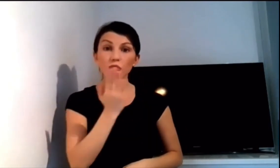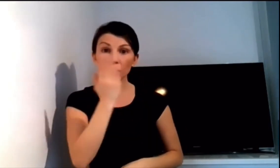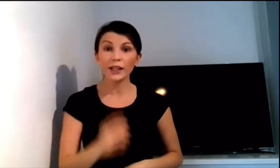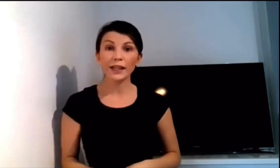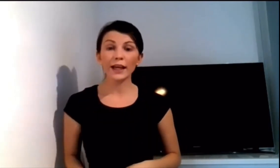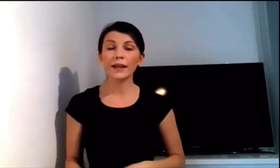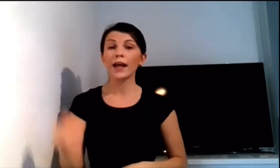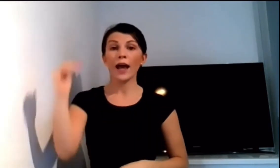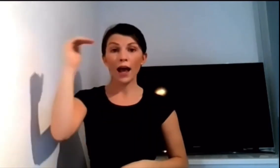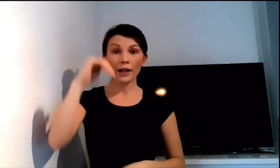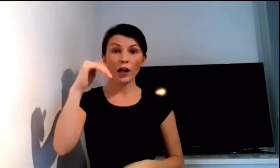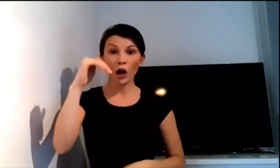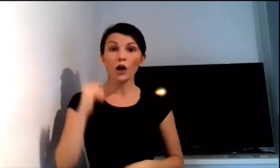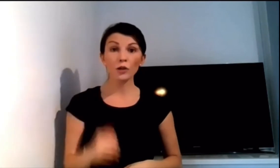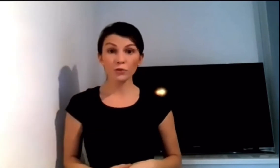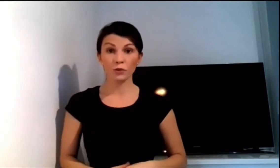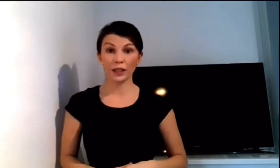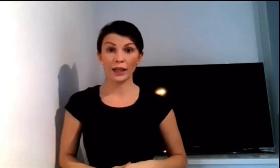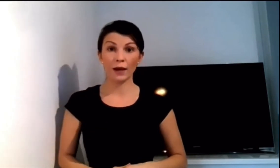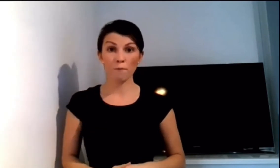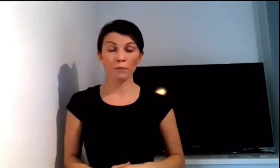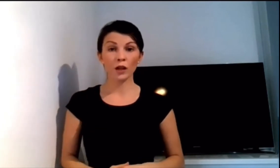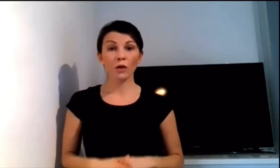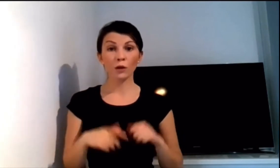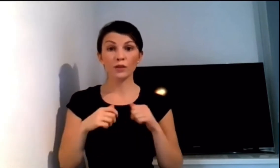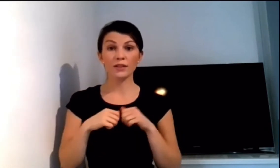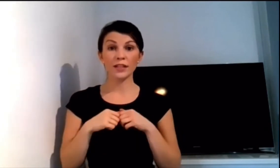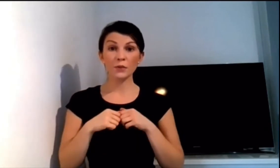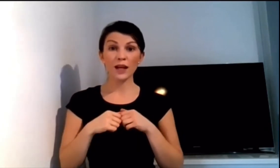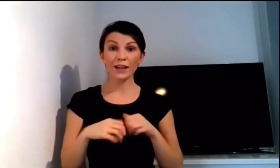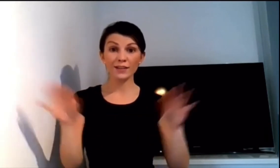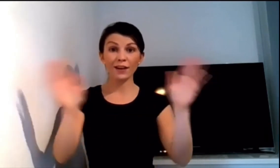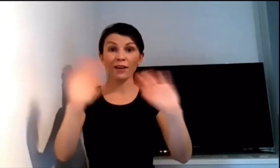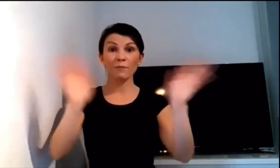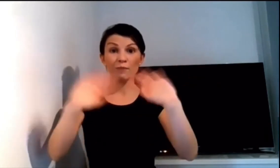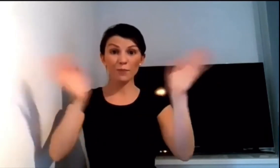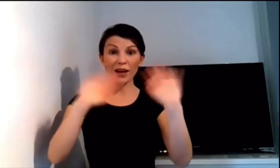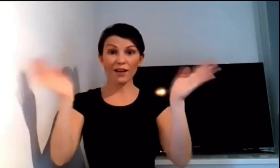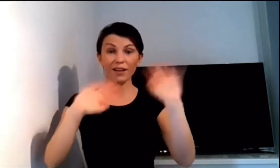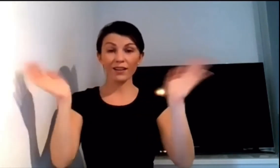joining in and at home joining in. We'll see you next time. Bye.